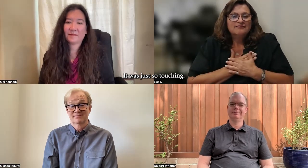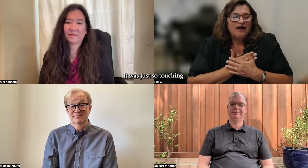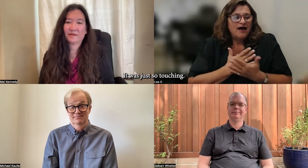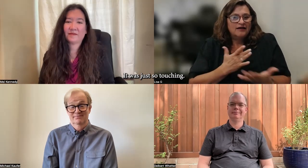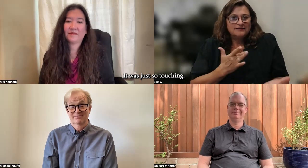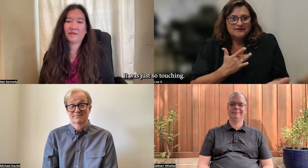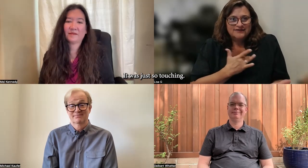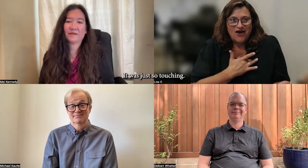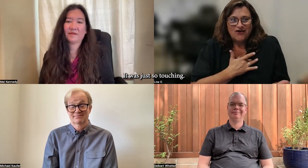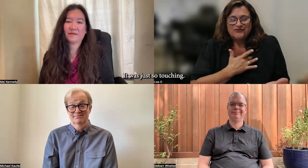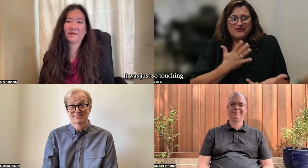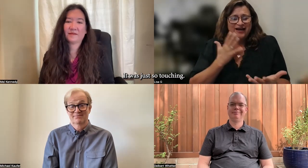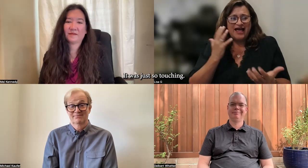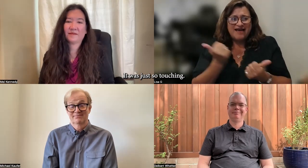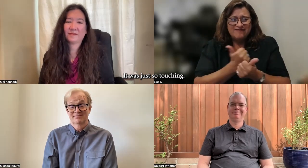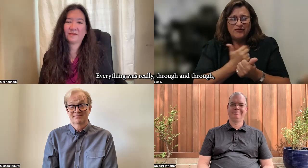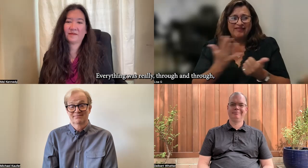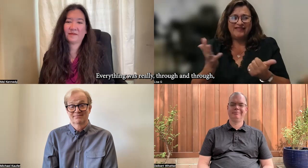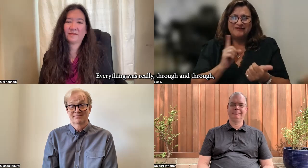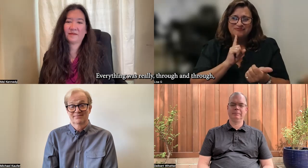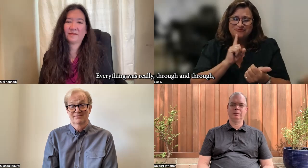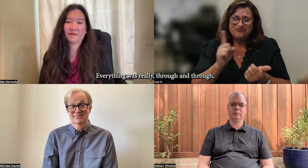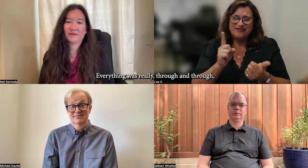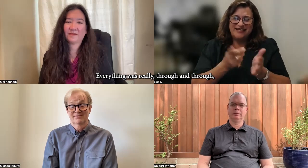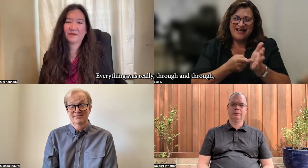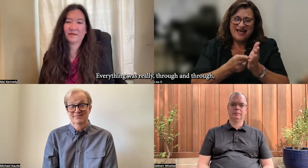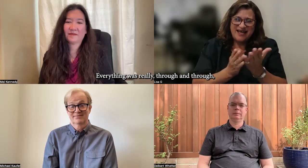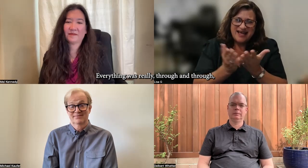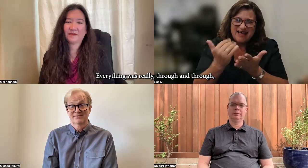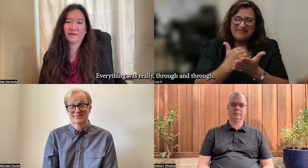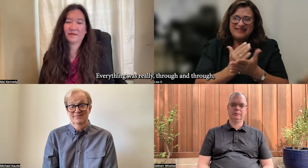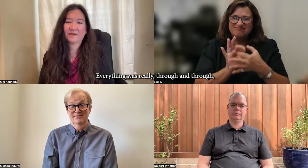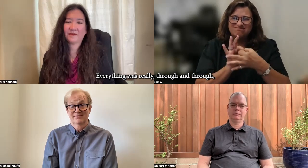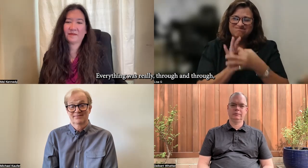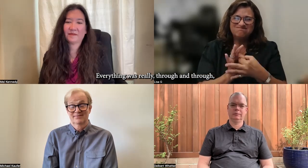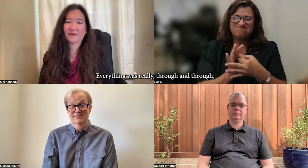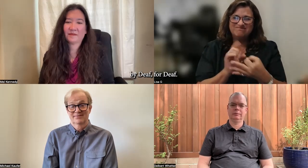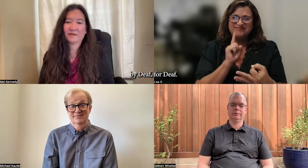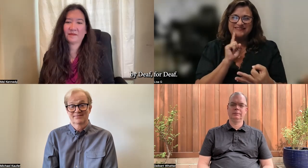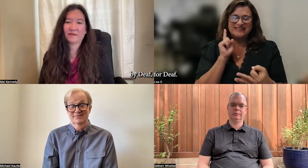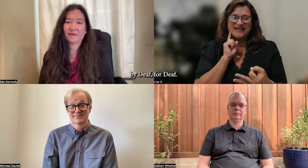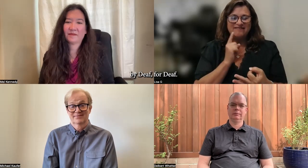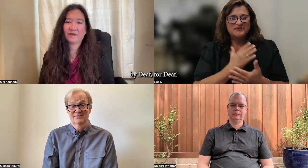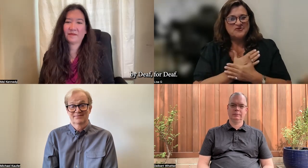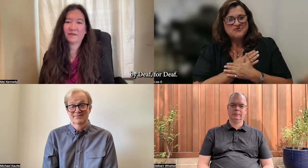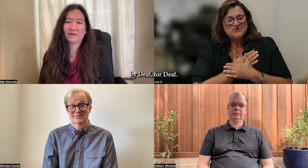It was just so touching. Everything was really through and through by deaf, for